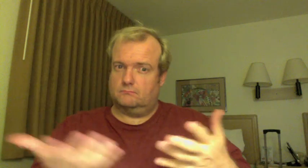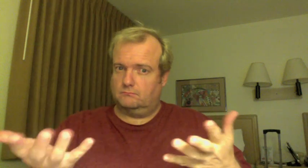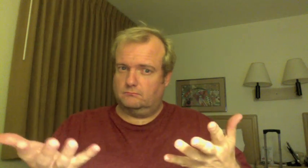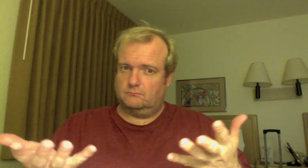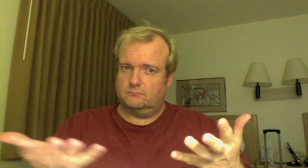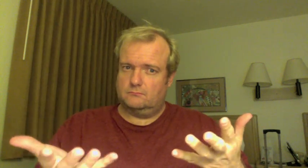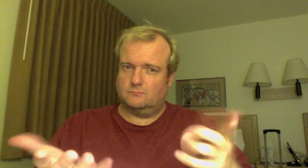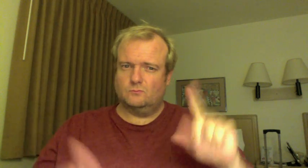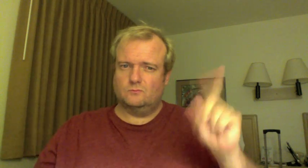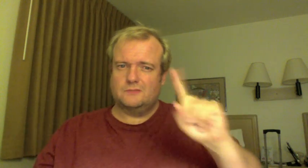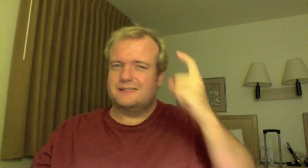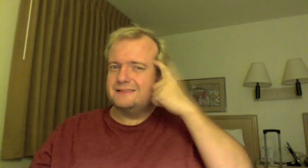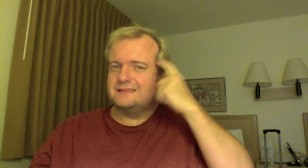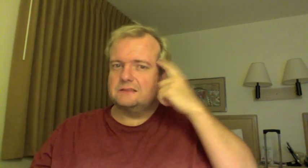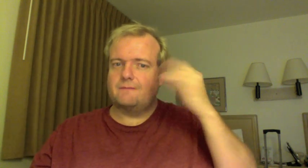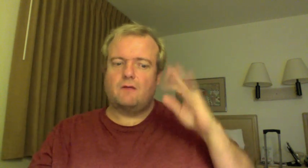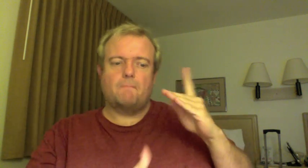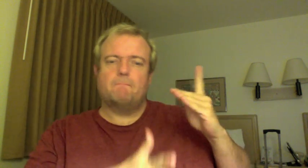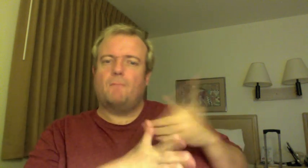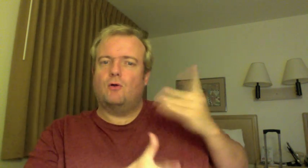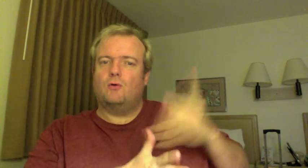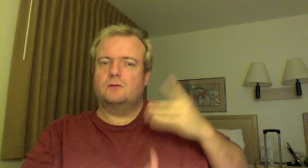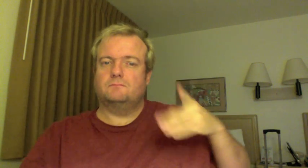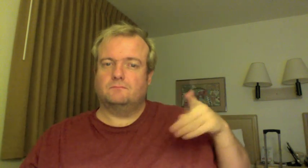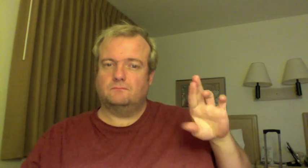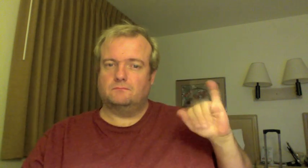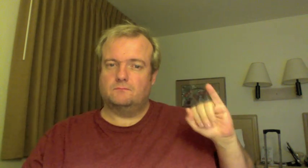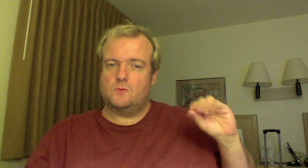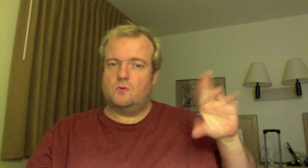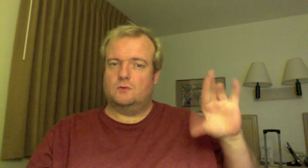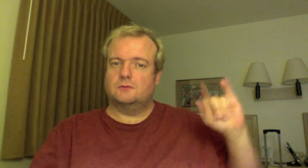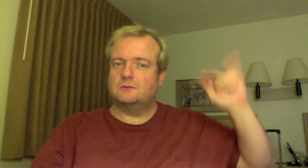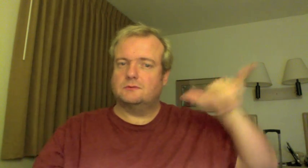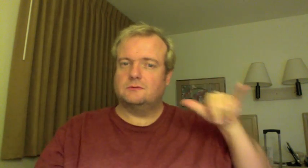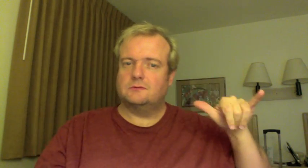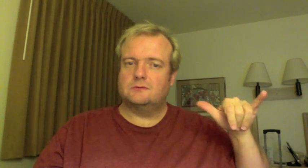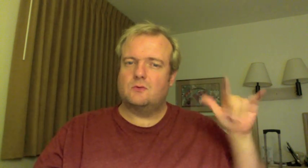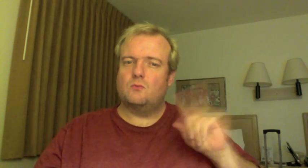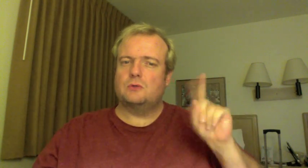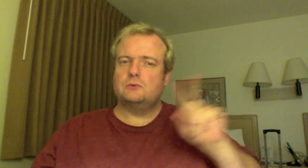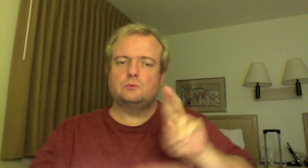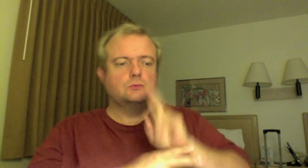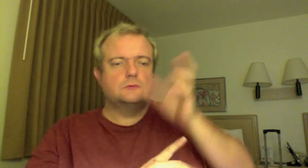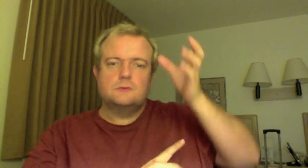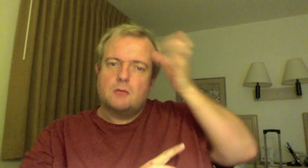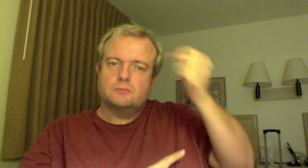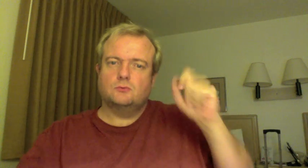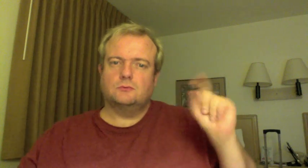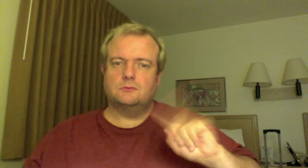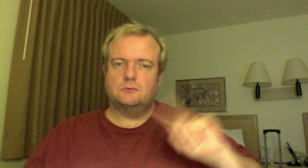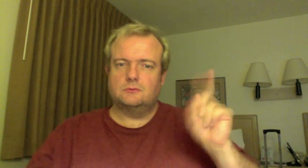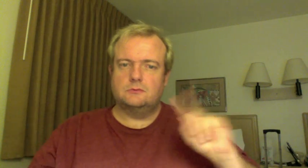pillows that offer no support. Now you can experience your own restful night's sleep on the amazing luxury of the Pleasure-Pedic pillow. For